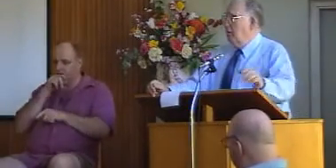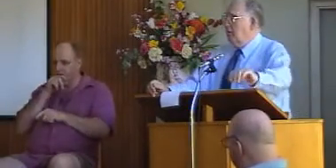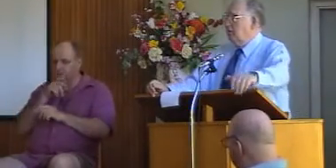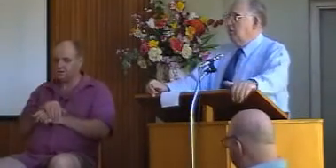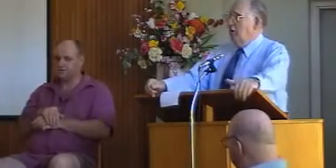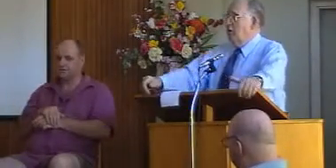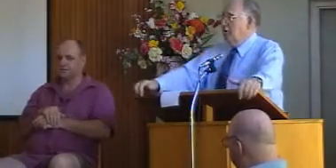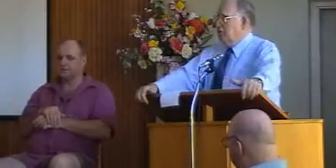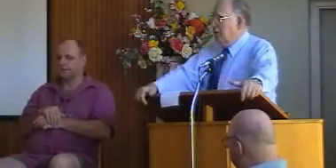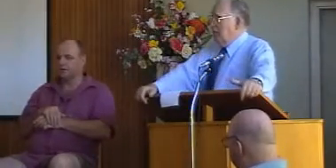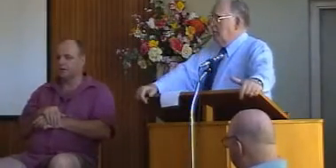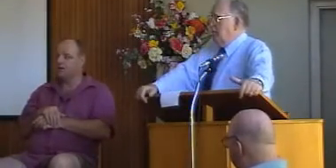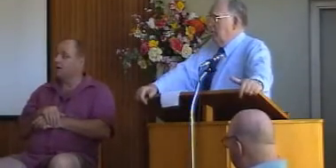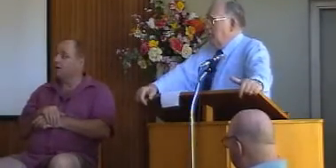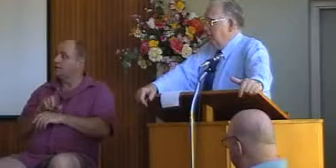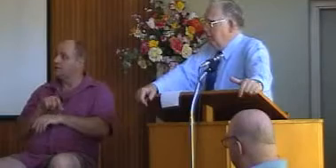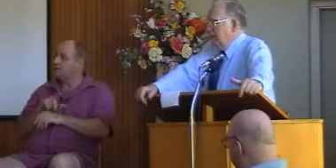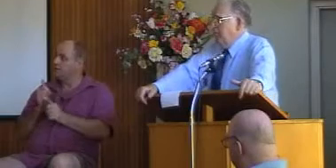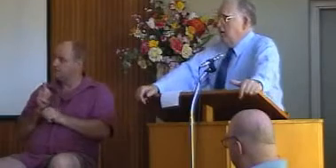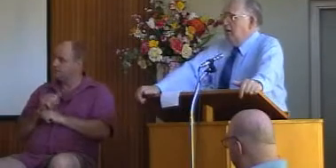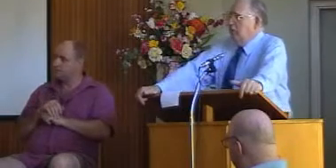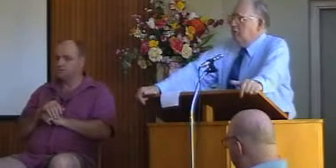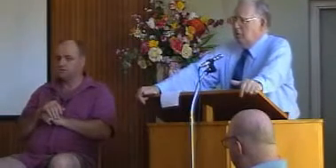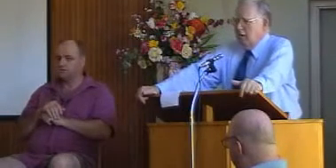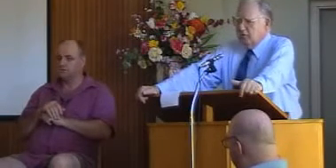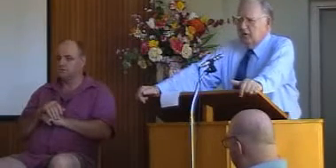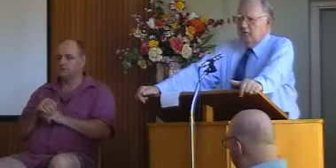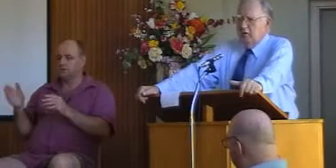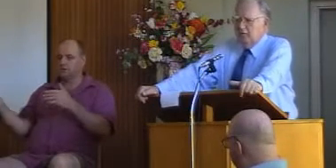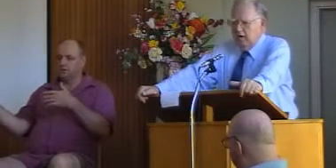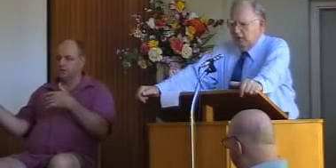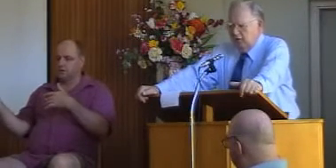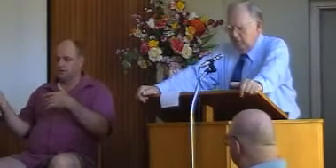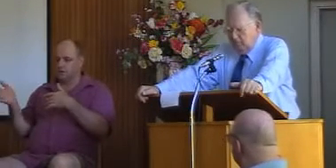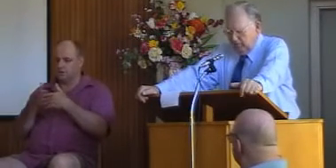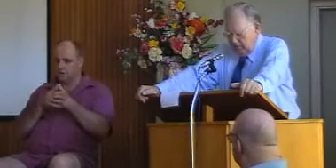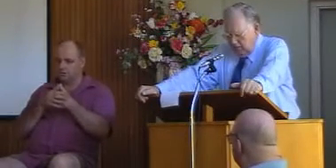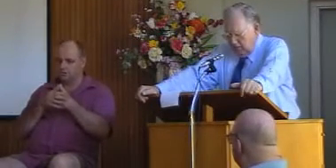Perhaps time has gone, perhaps we leave it here. We commit ourselves to our Father.